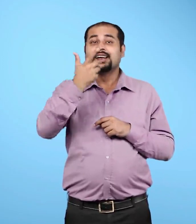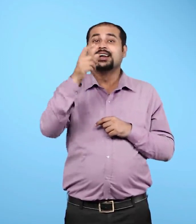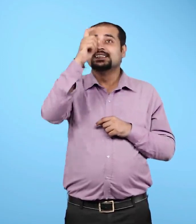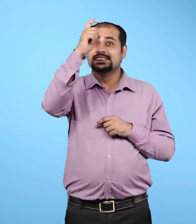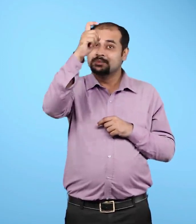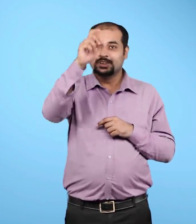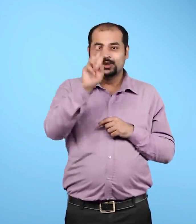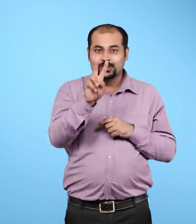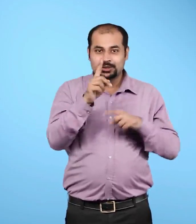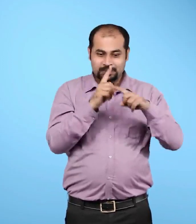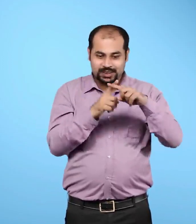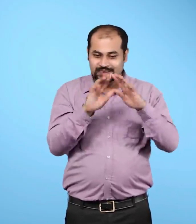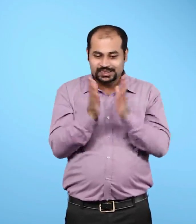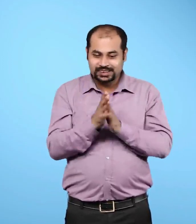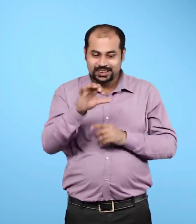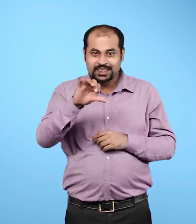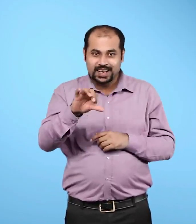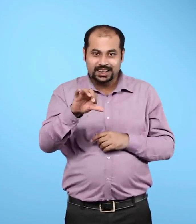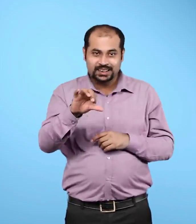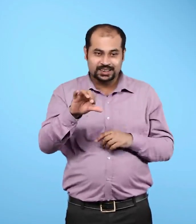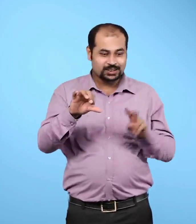I write 2 in this yellow box.